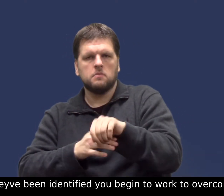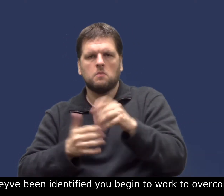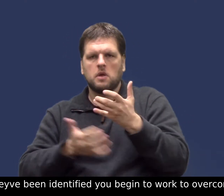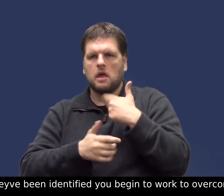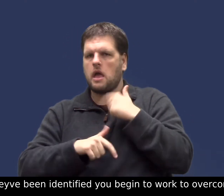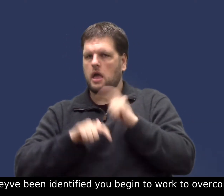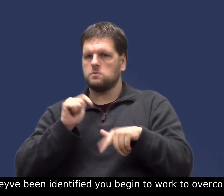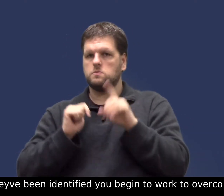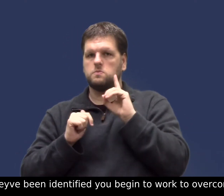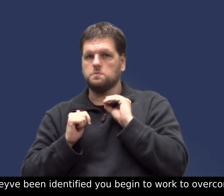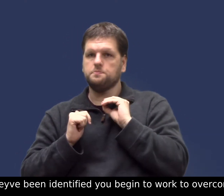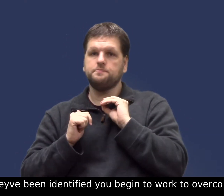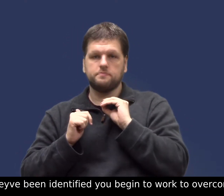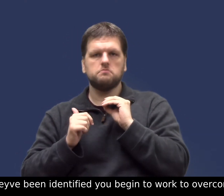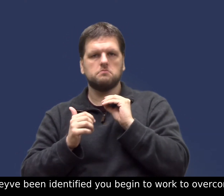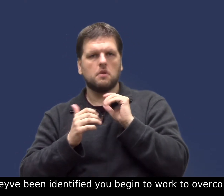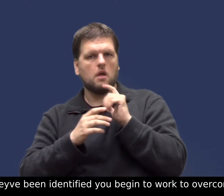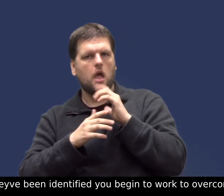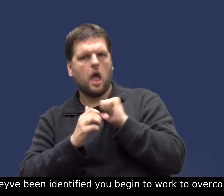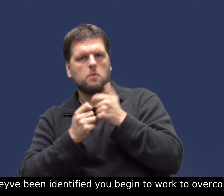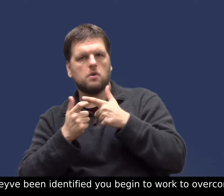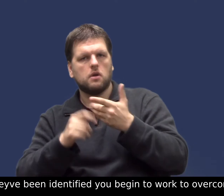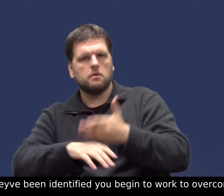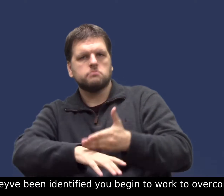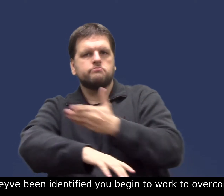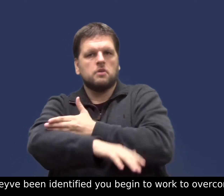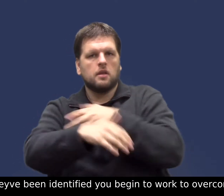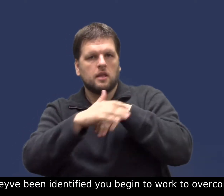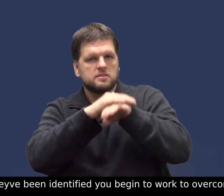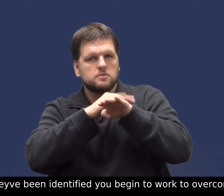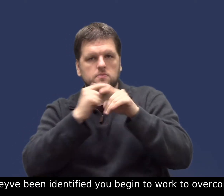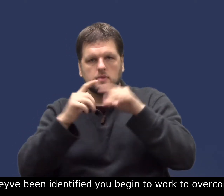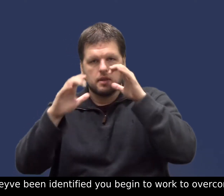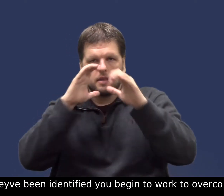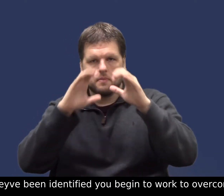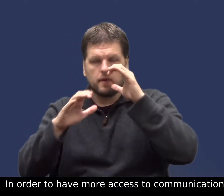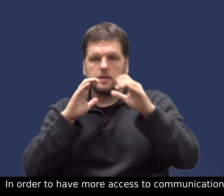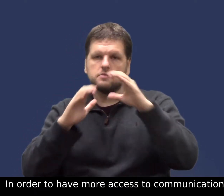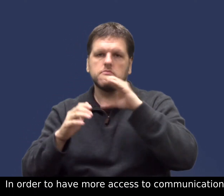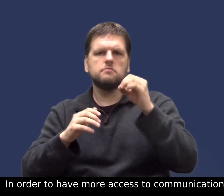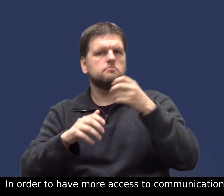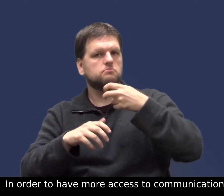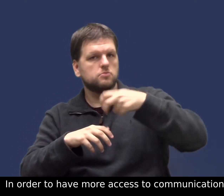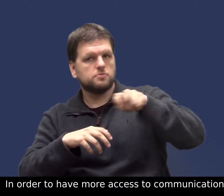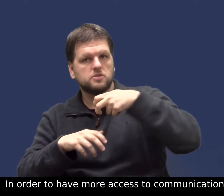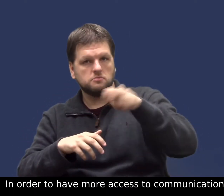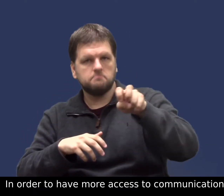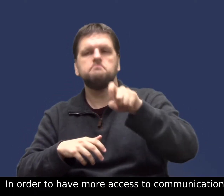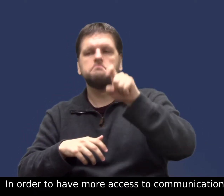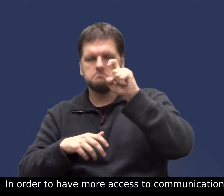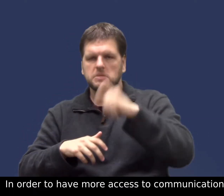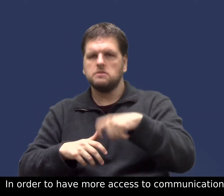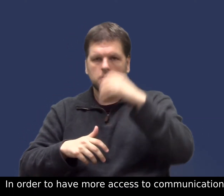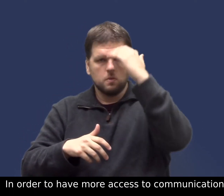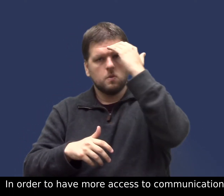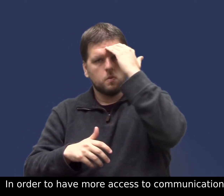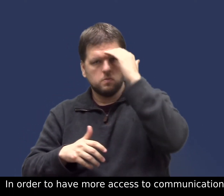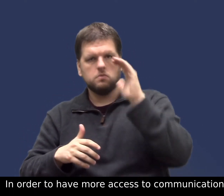Once they've been identified, you begin to work to overcome them. In order to have more access to communication